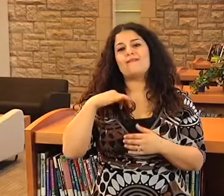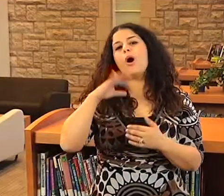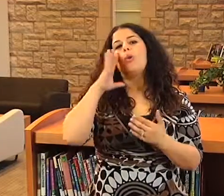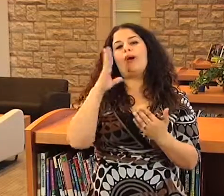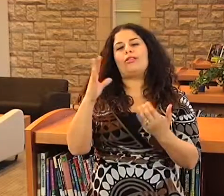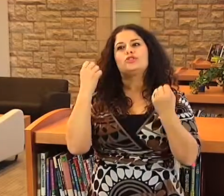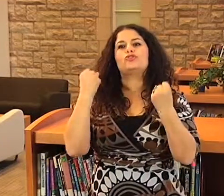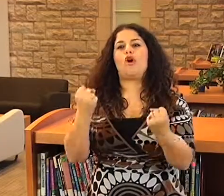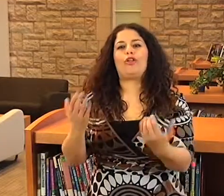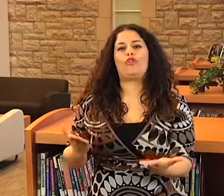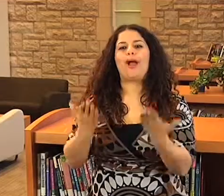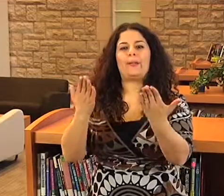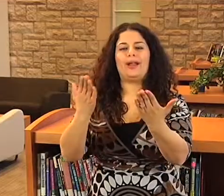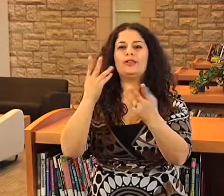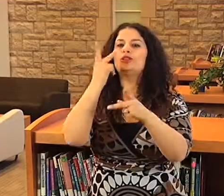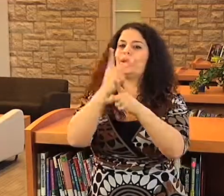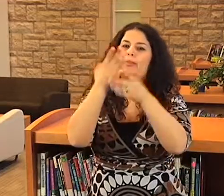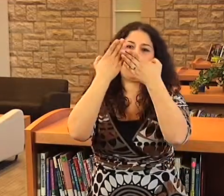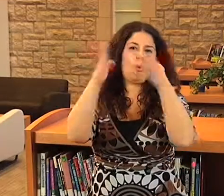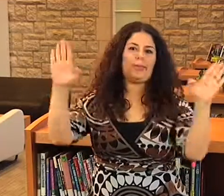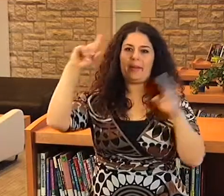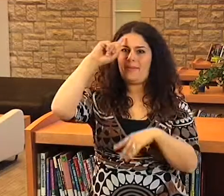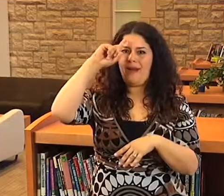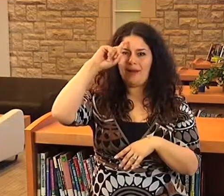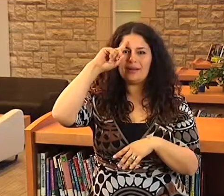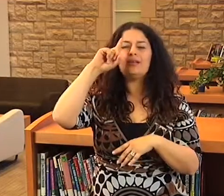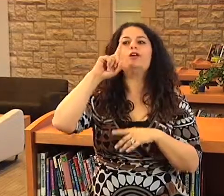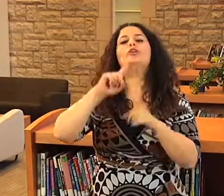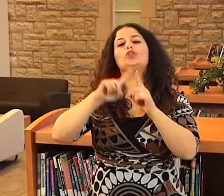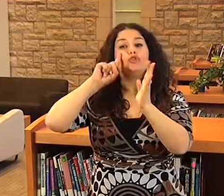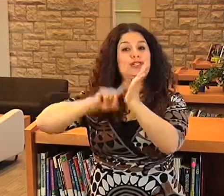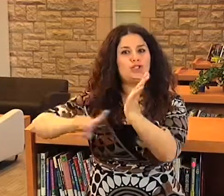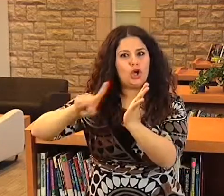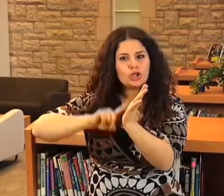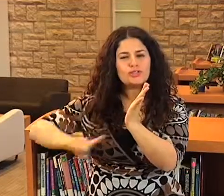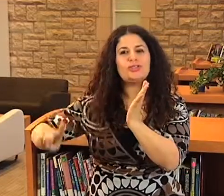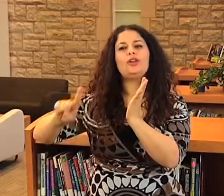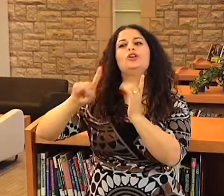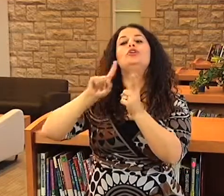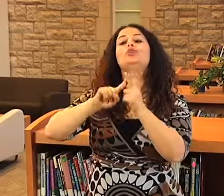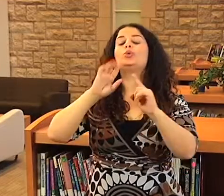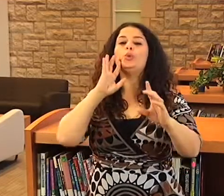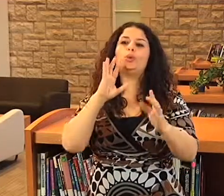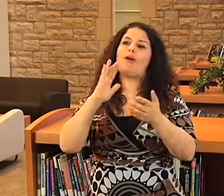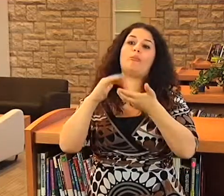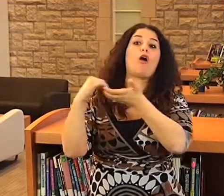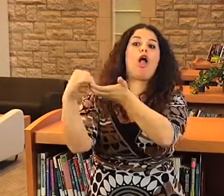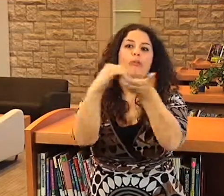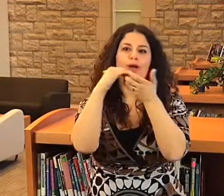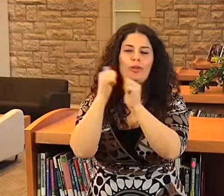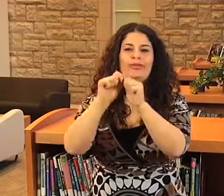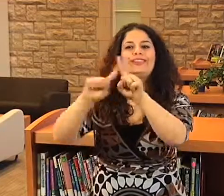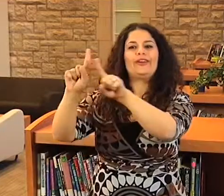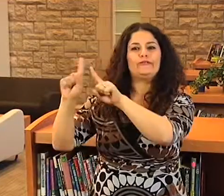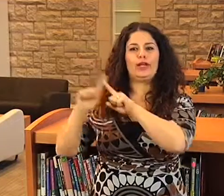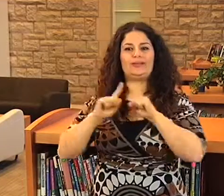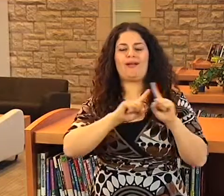For school staff, I would strongly recommend that you have an open mind, do some research, collaborate